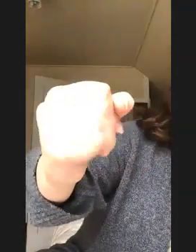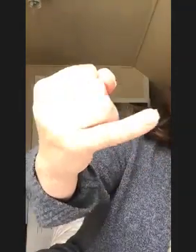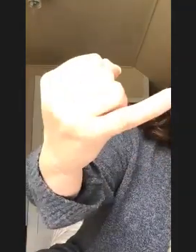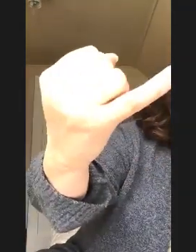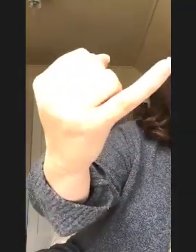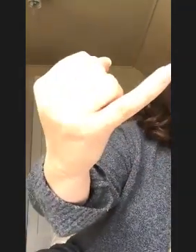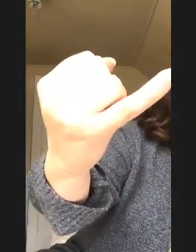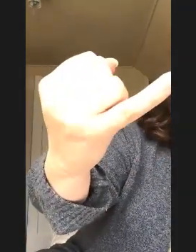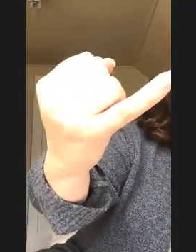J,